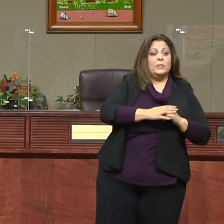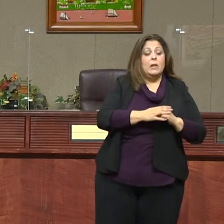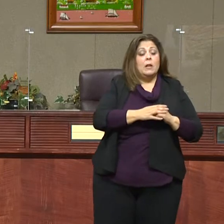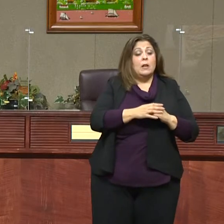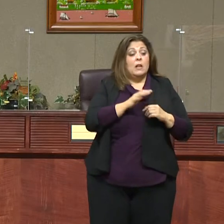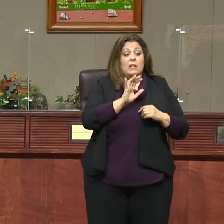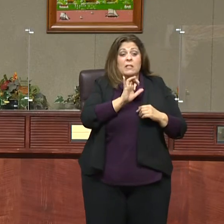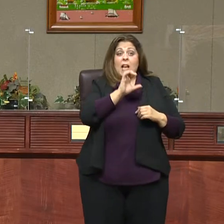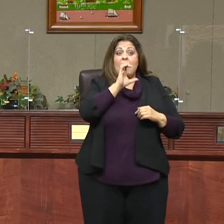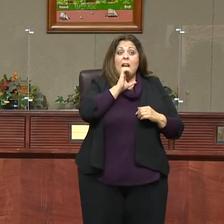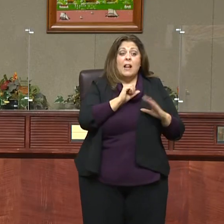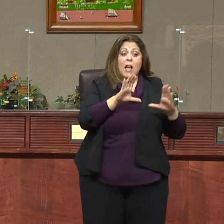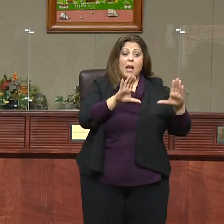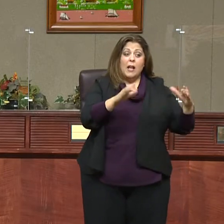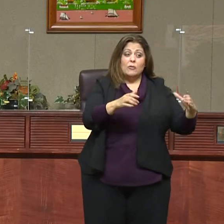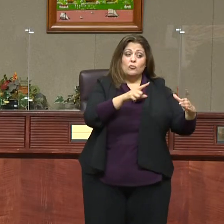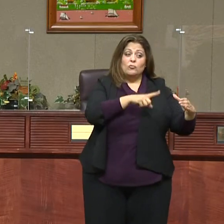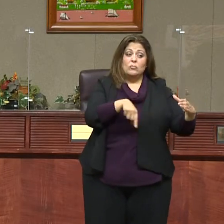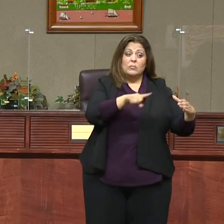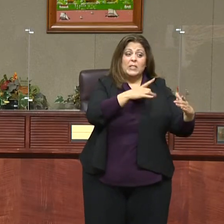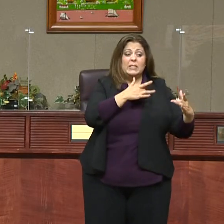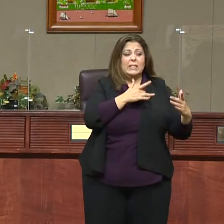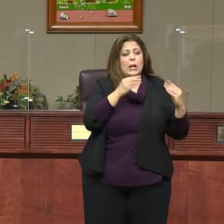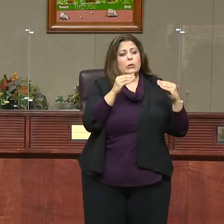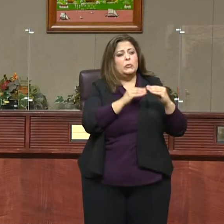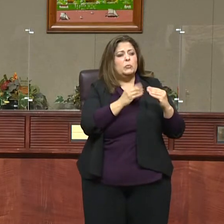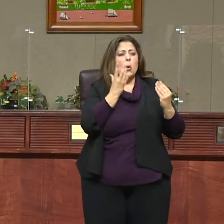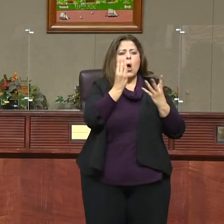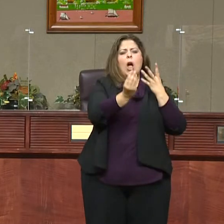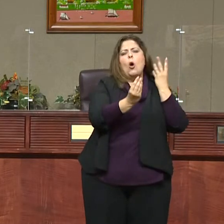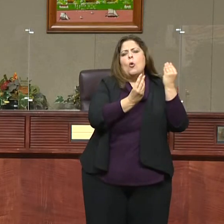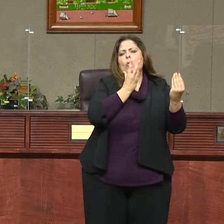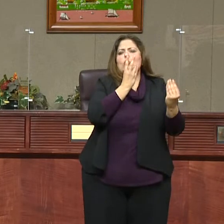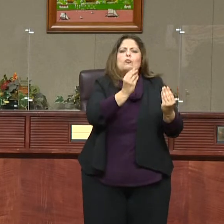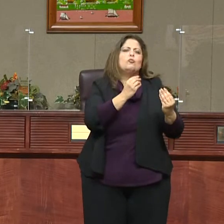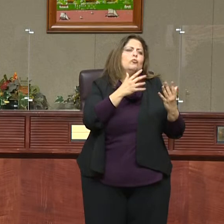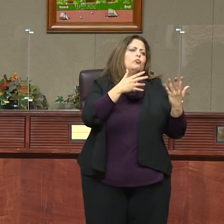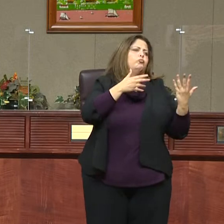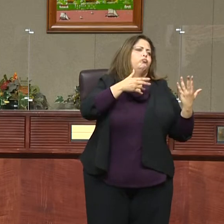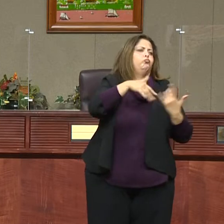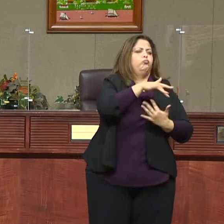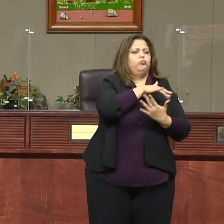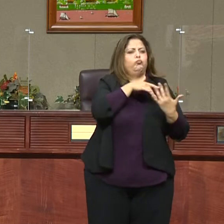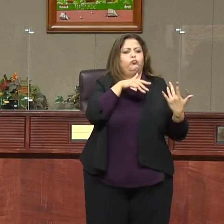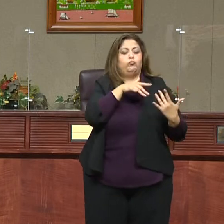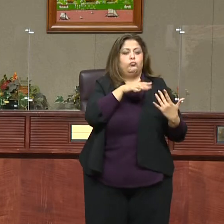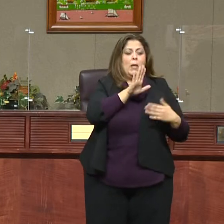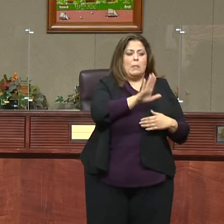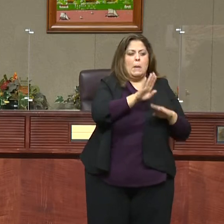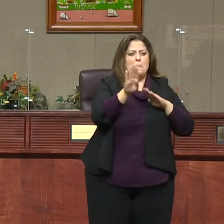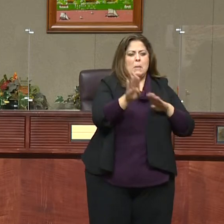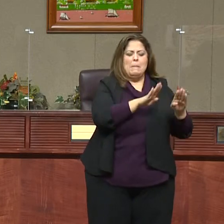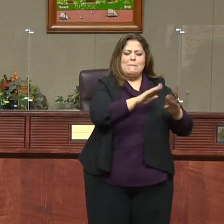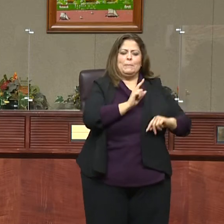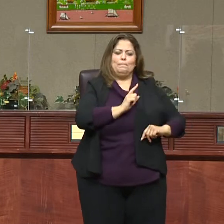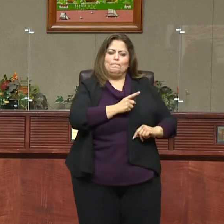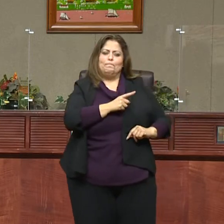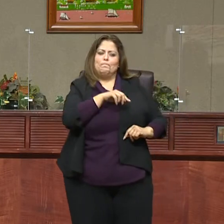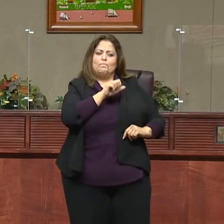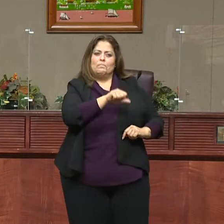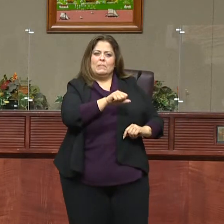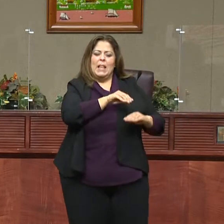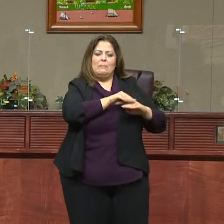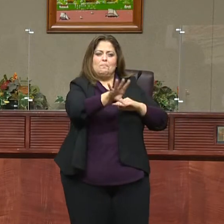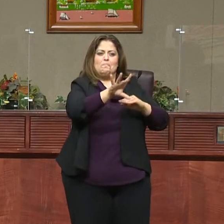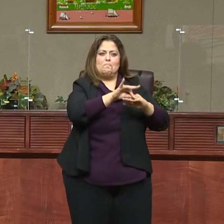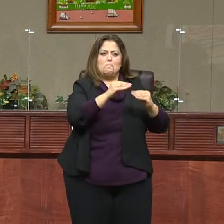group, are the ones that are sort of out and about and engaging in more behaviors that would lead towards an increase in